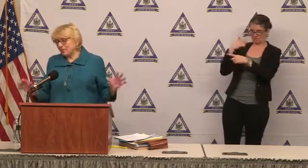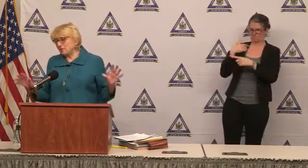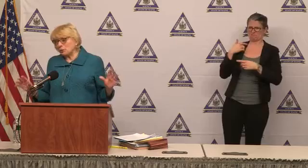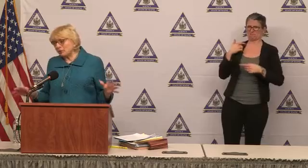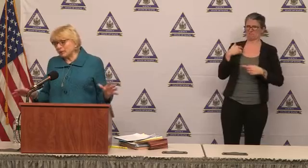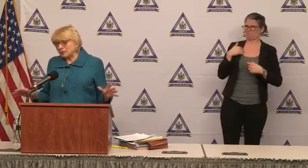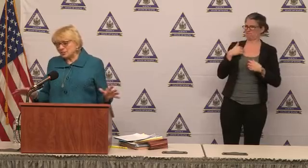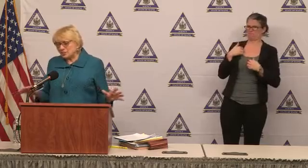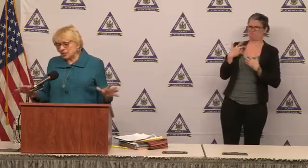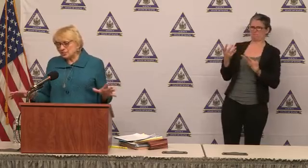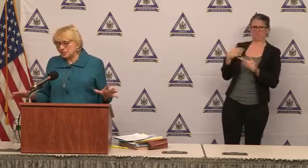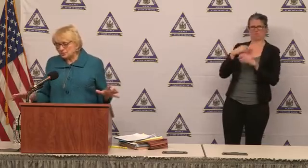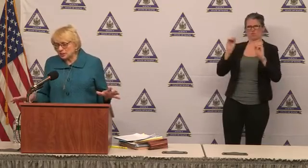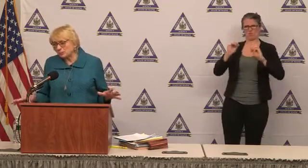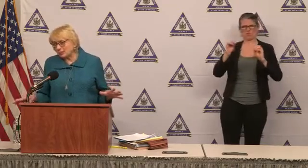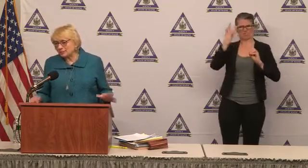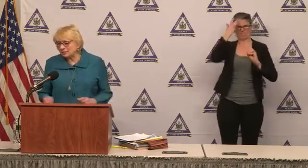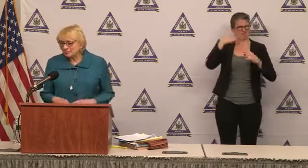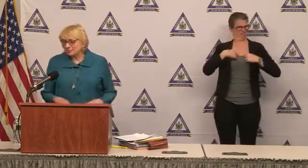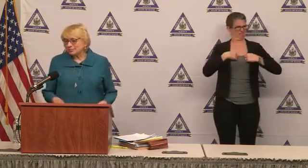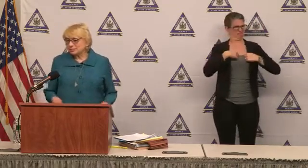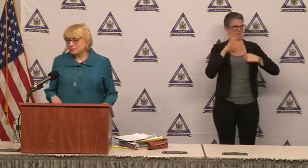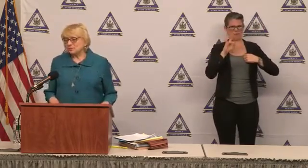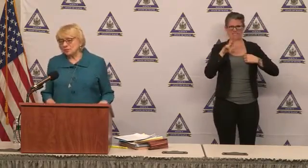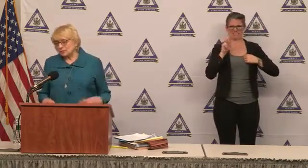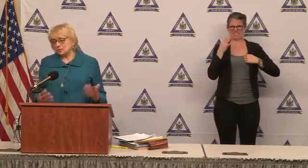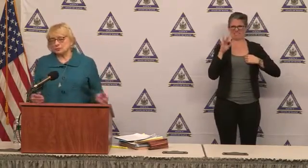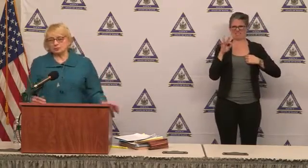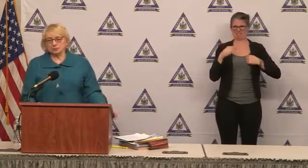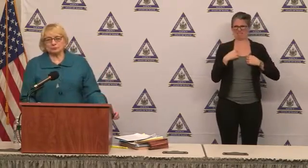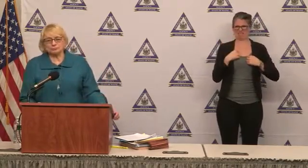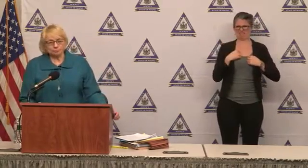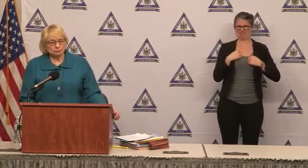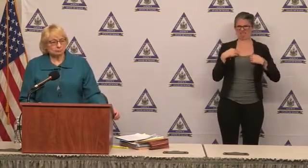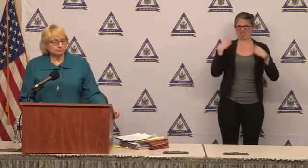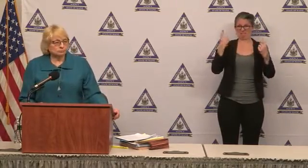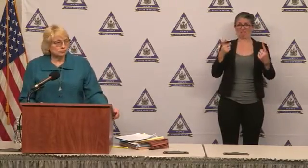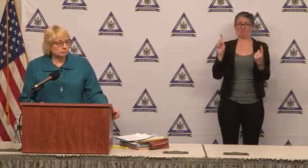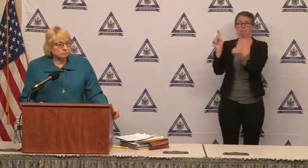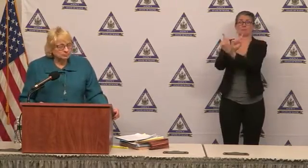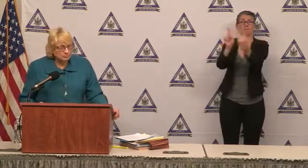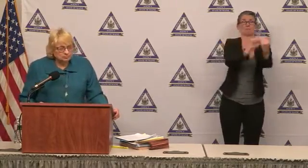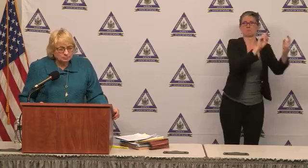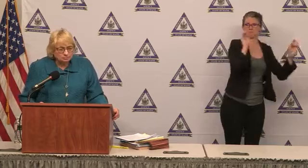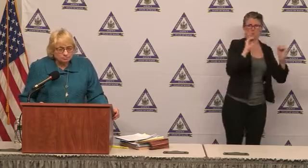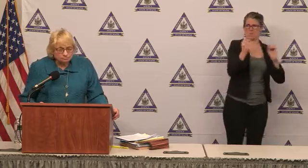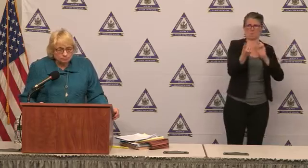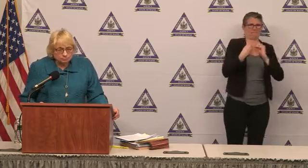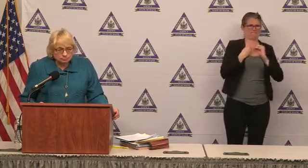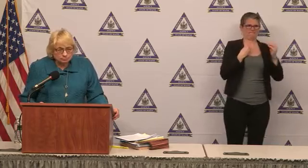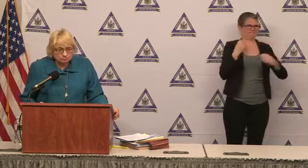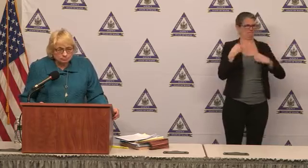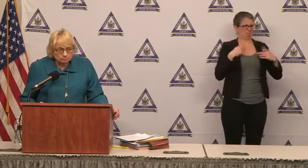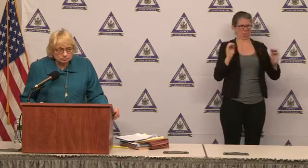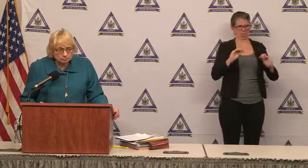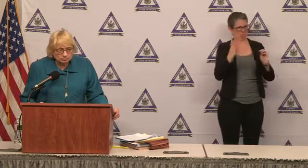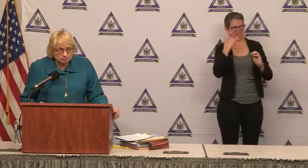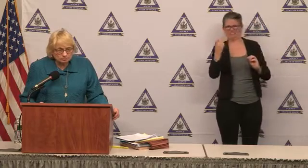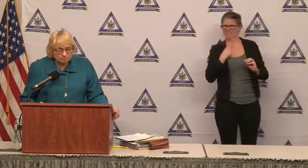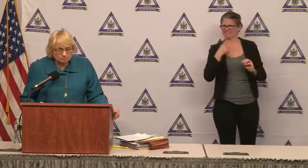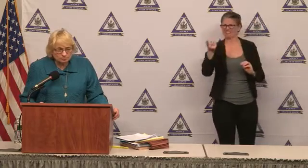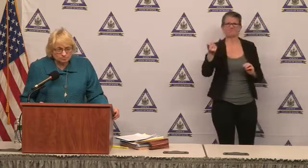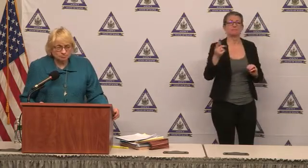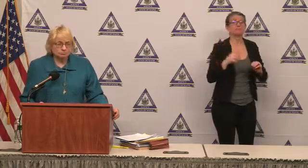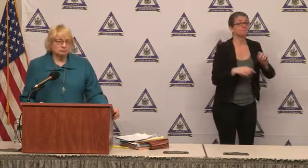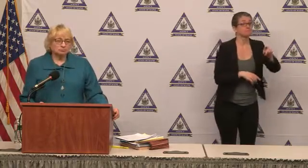I haven't knowingly come into contact with anybody who's affected, so no. Governor, as you were giving your remarks, the city of Portland announced that